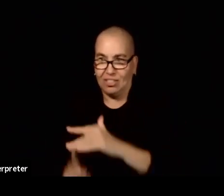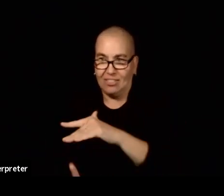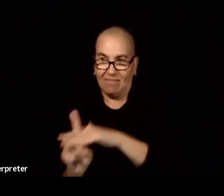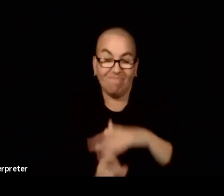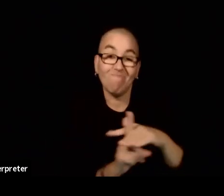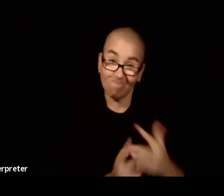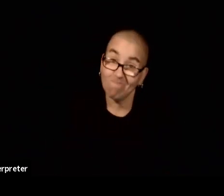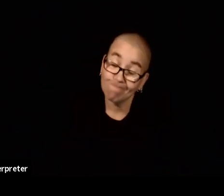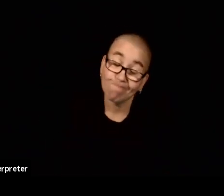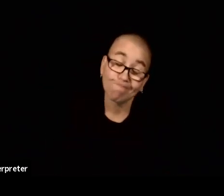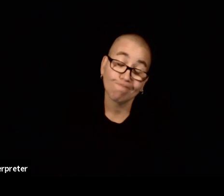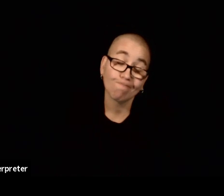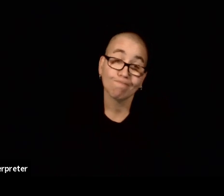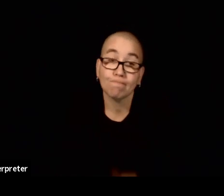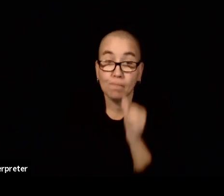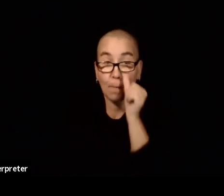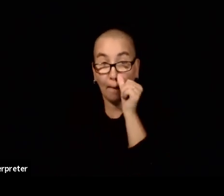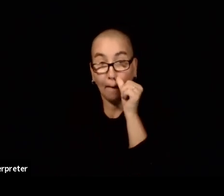Okay, thank you.